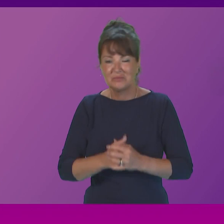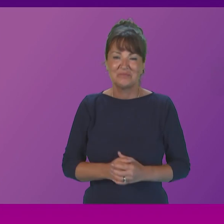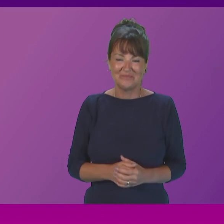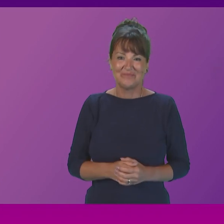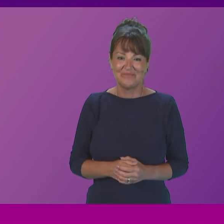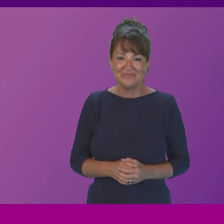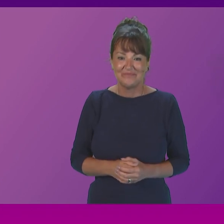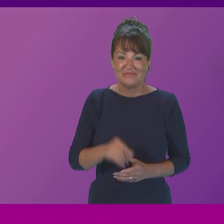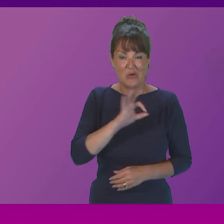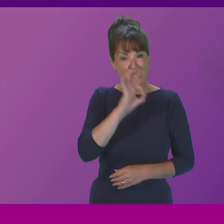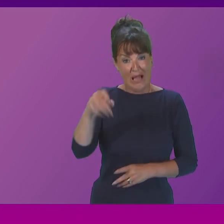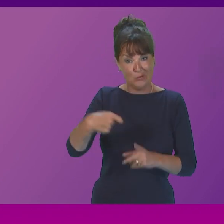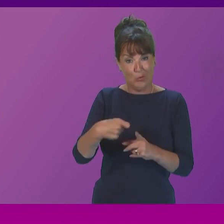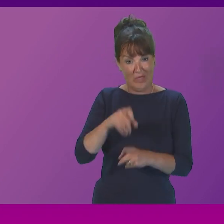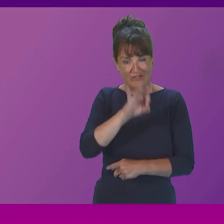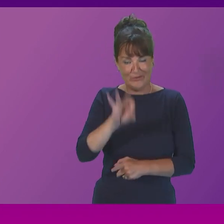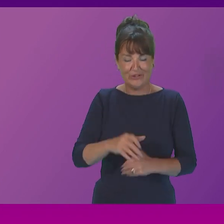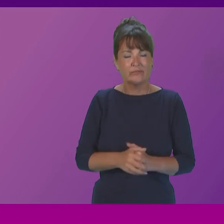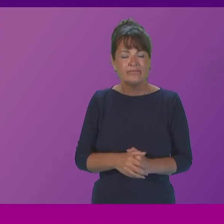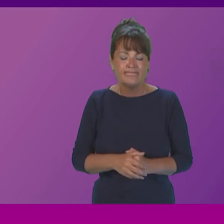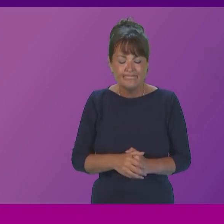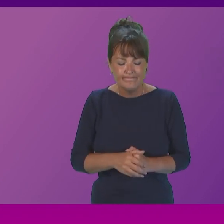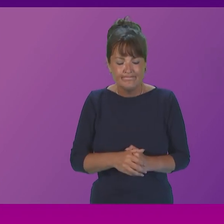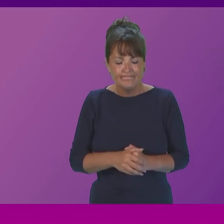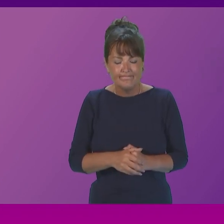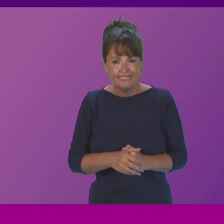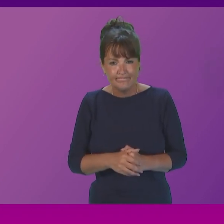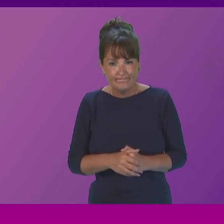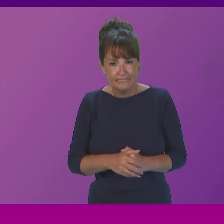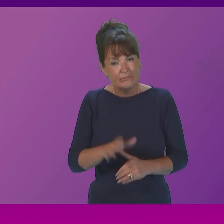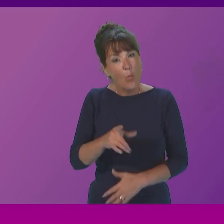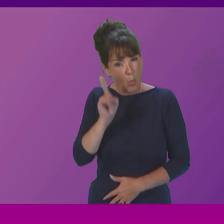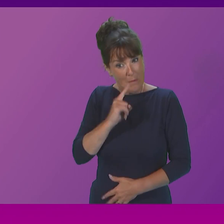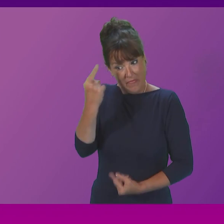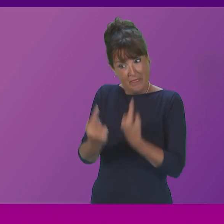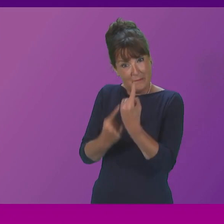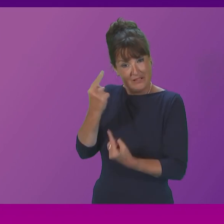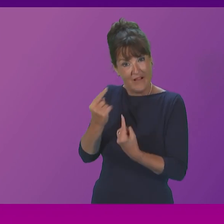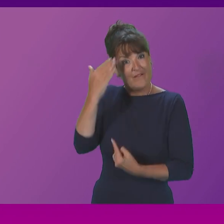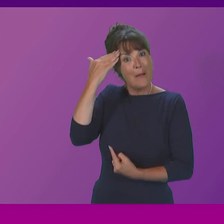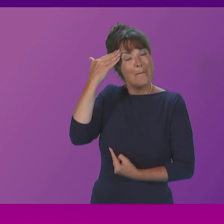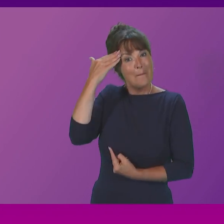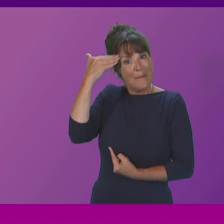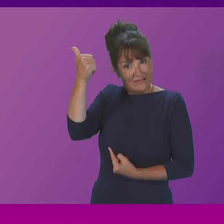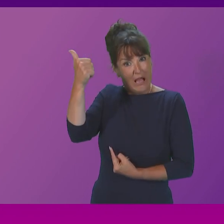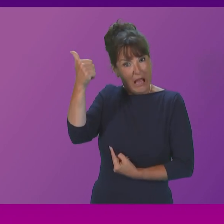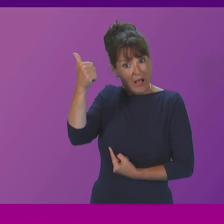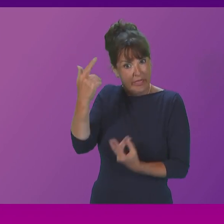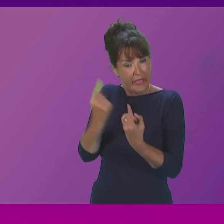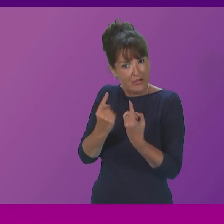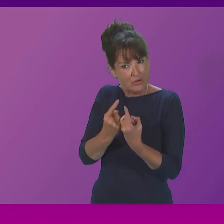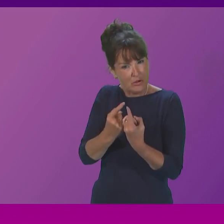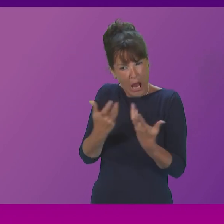Okay, CoCab, I'll put this question to you. How do you think women with mental health issues could become more involved in Scottish